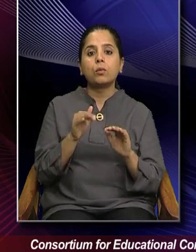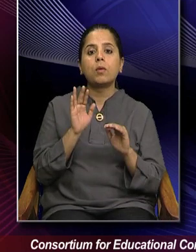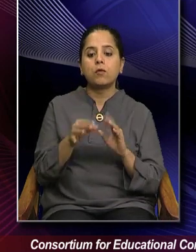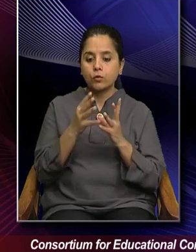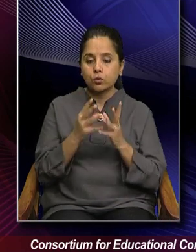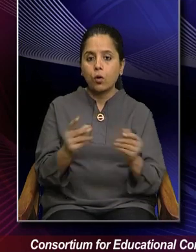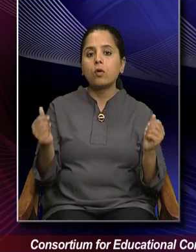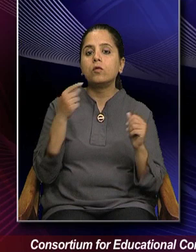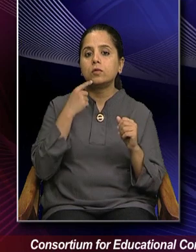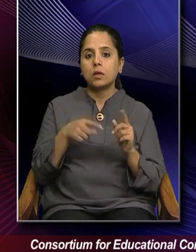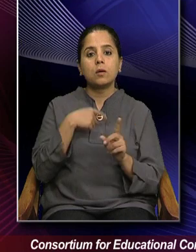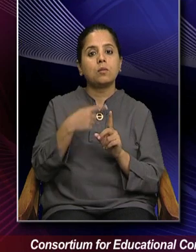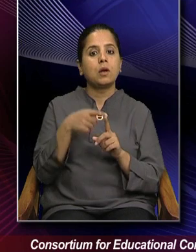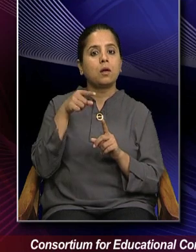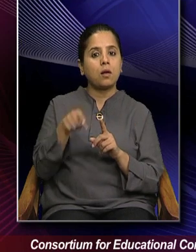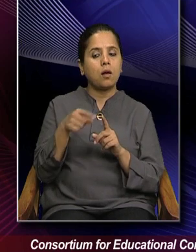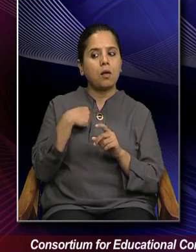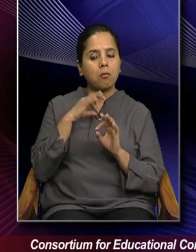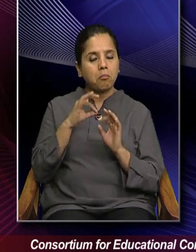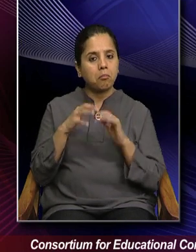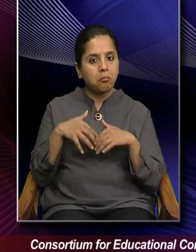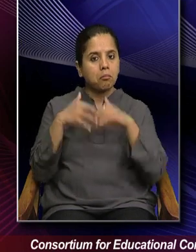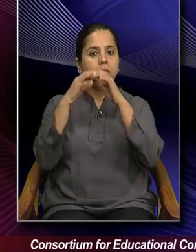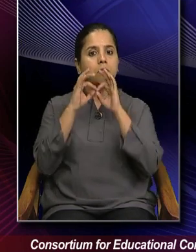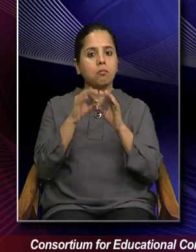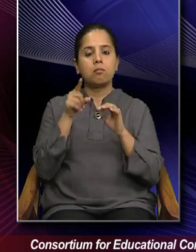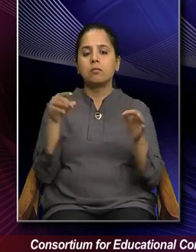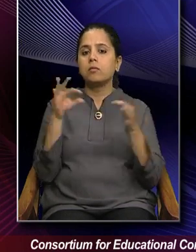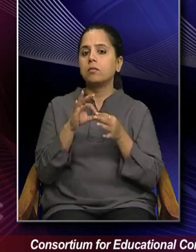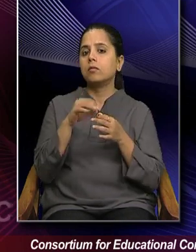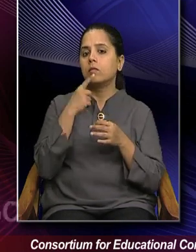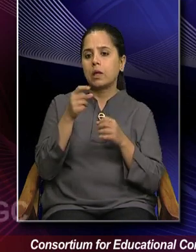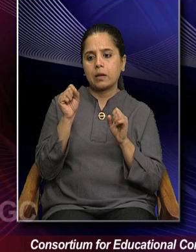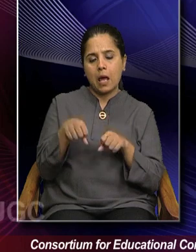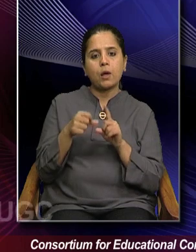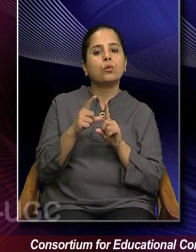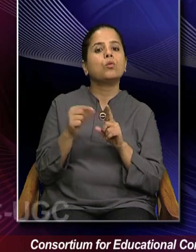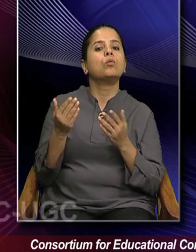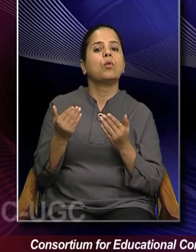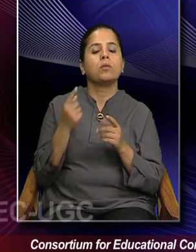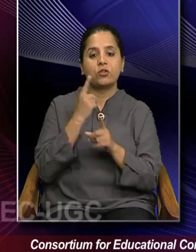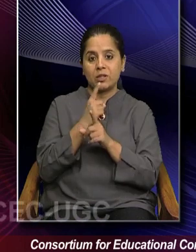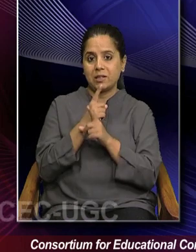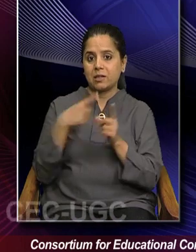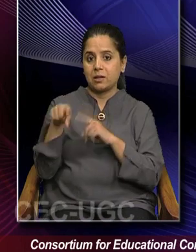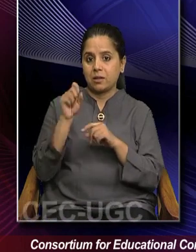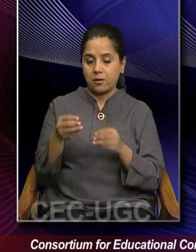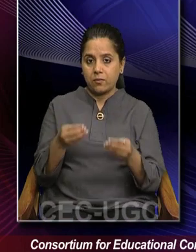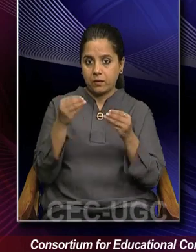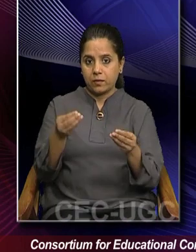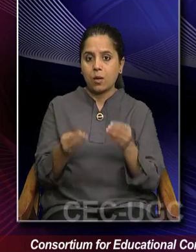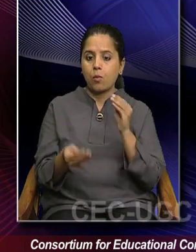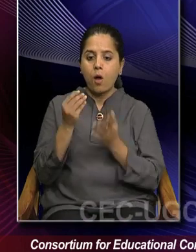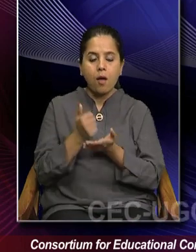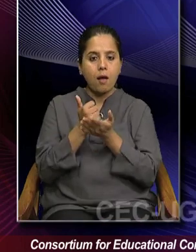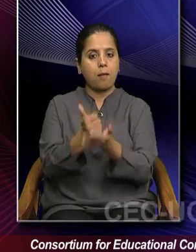remediation and the enrichment, which is based on ability. The teachers can provide extra